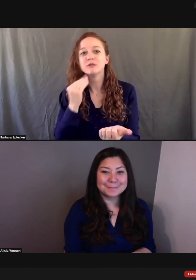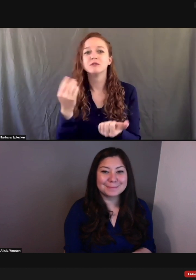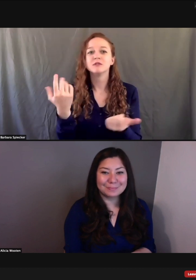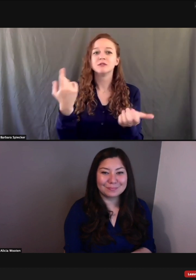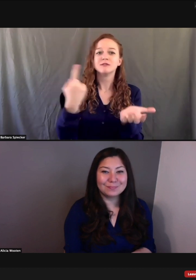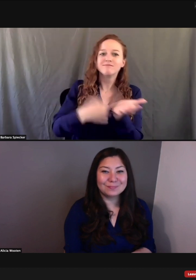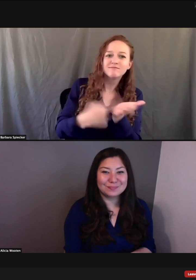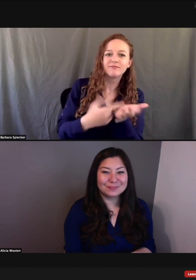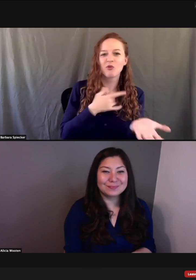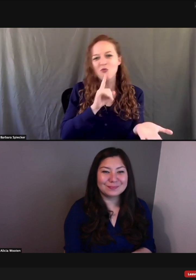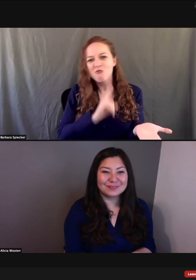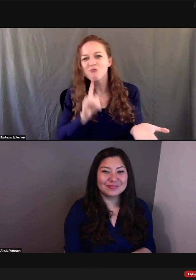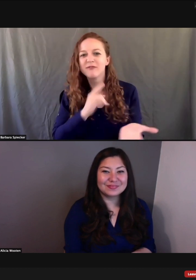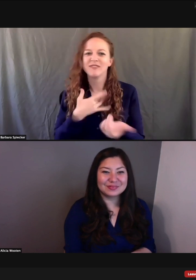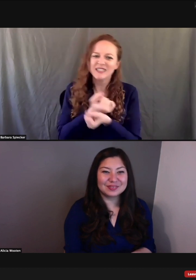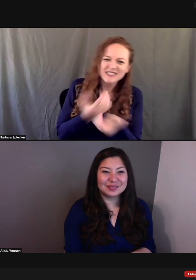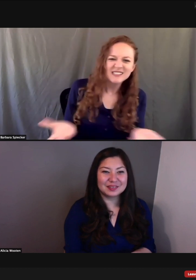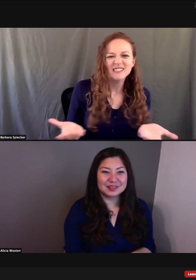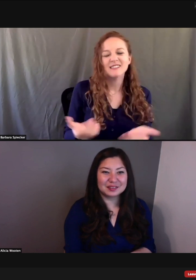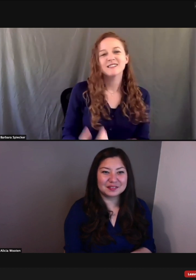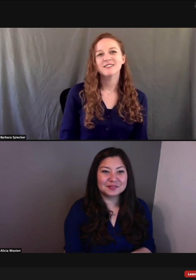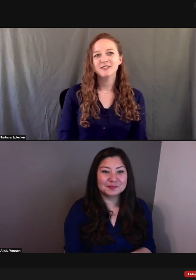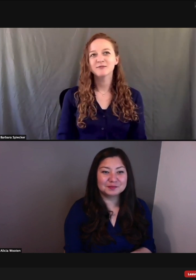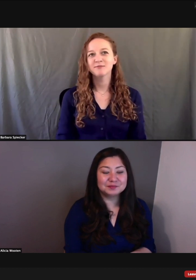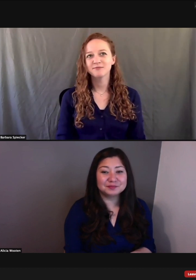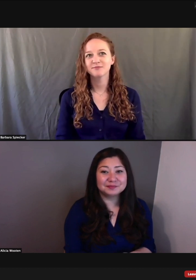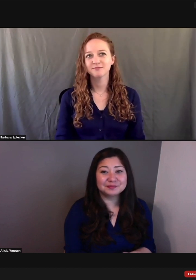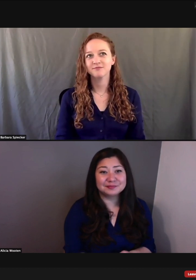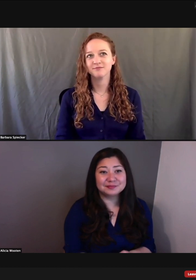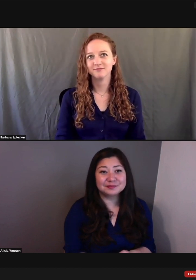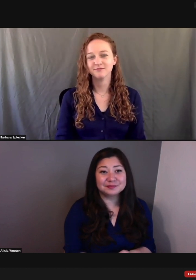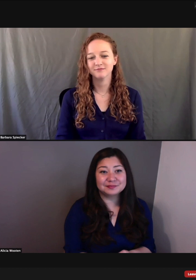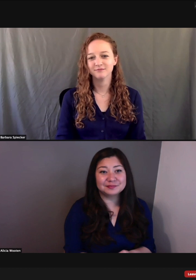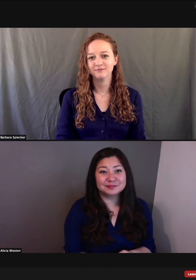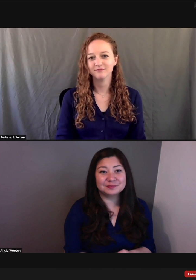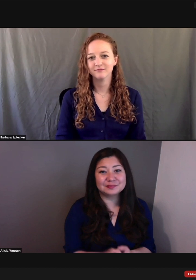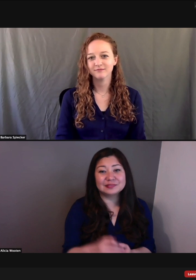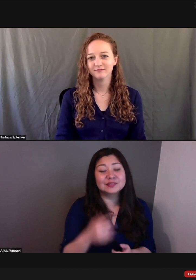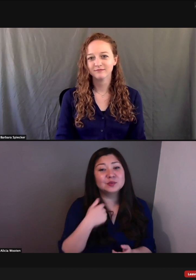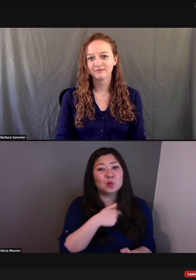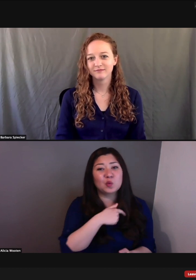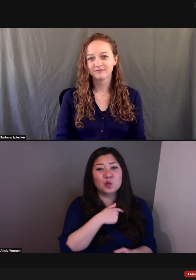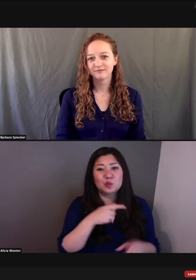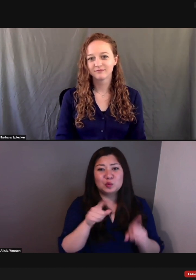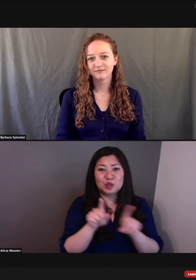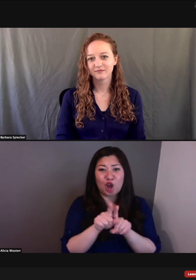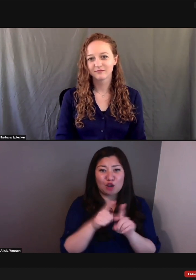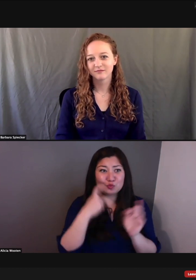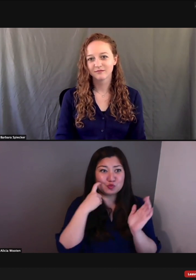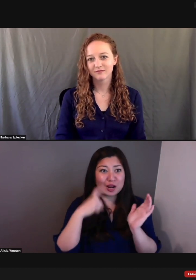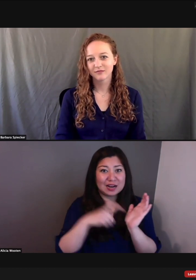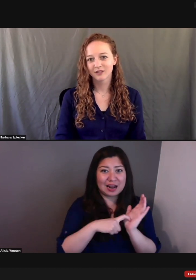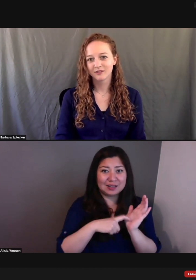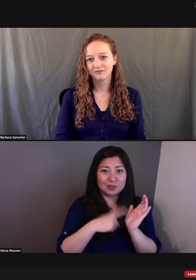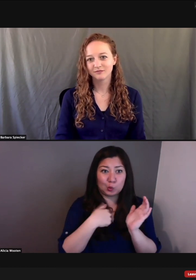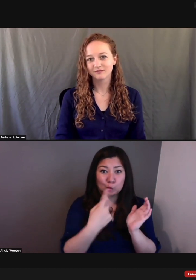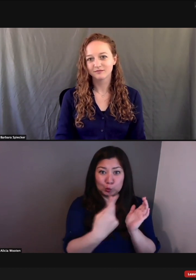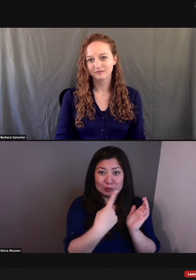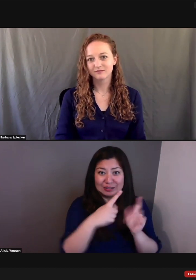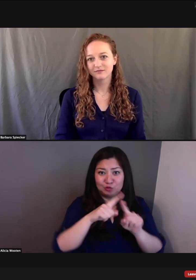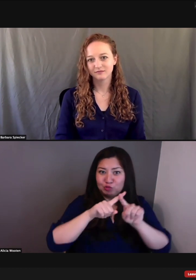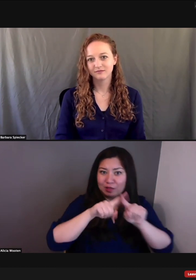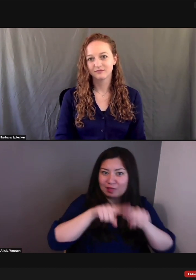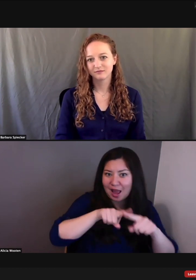especially who's knowledgeable in this field, PhD level knowledgeable in this field, is very minimal. Interpreter fatigue, trying